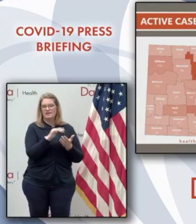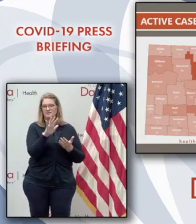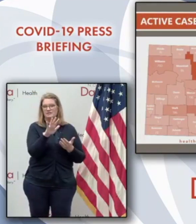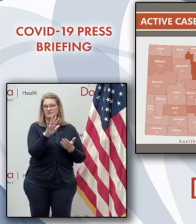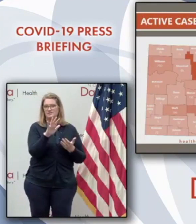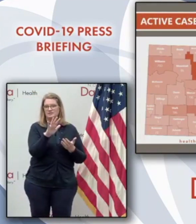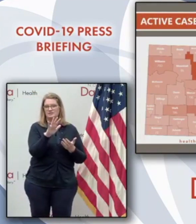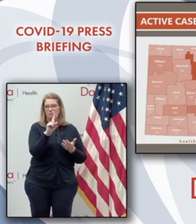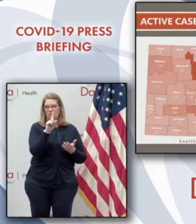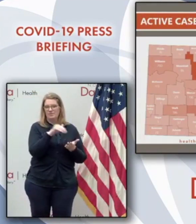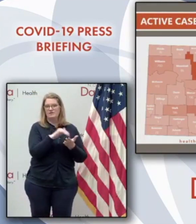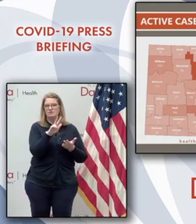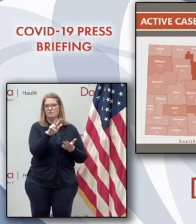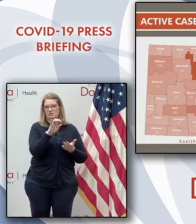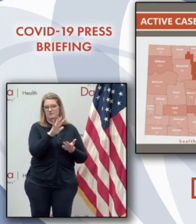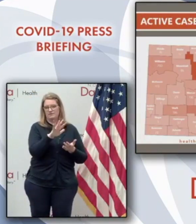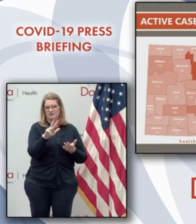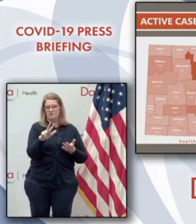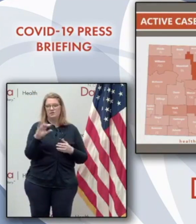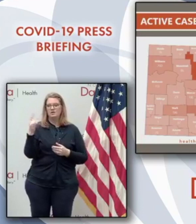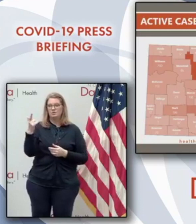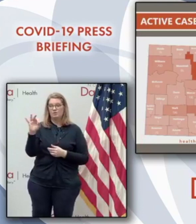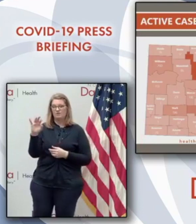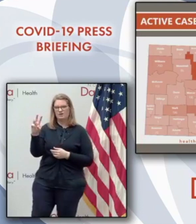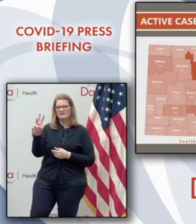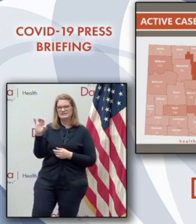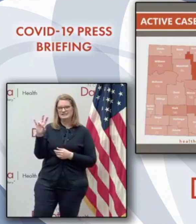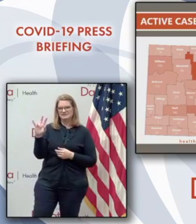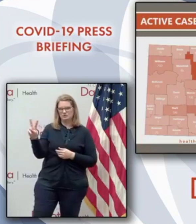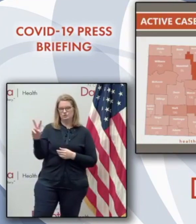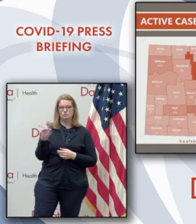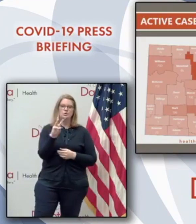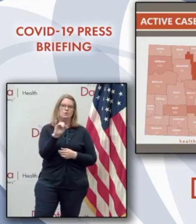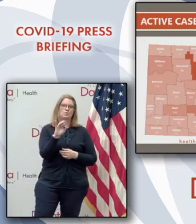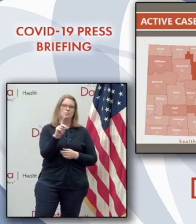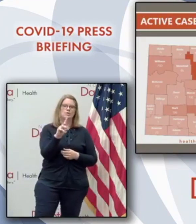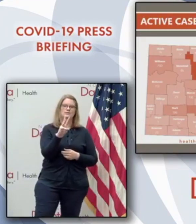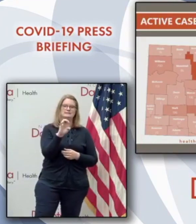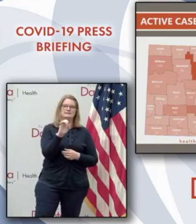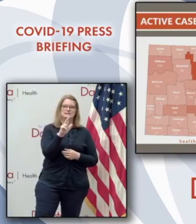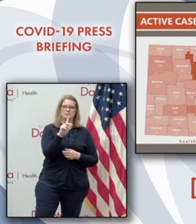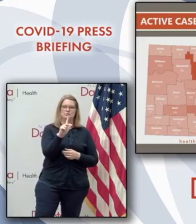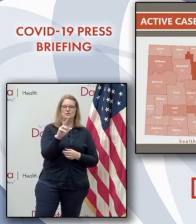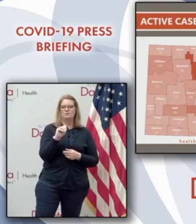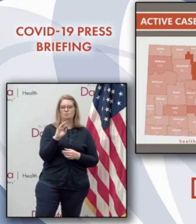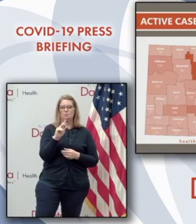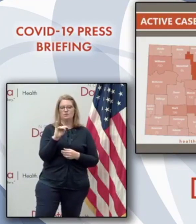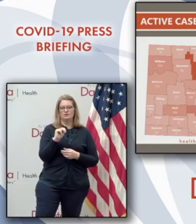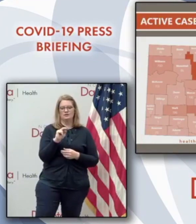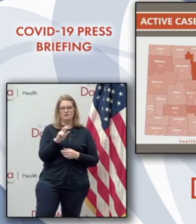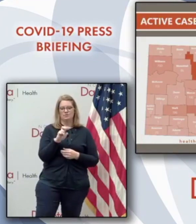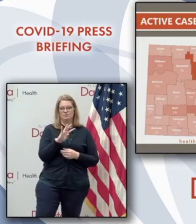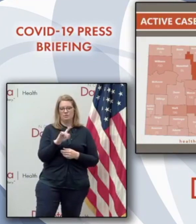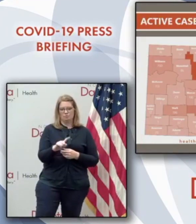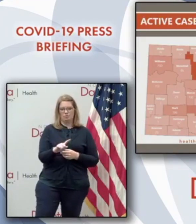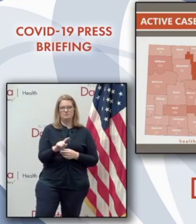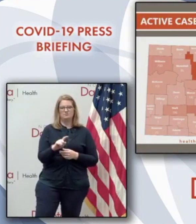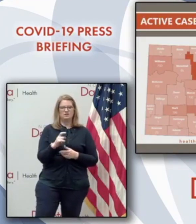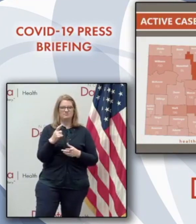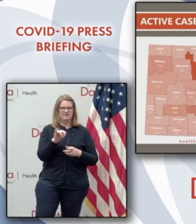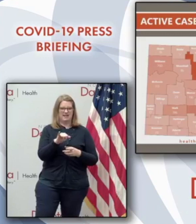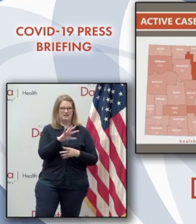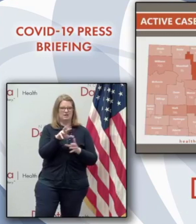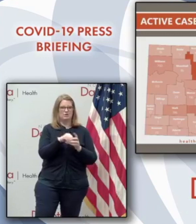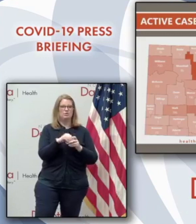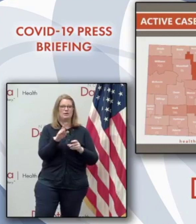1353 range. Grand Forks 672, Ward 623, Morton 341. I was including that in the Burley